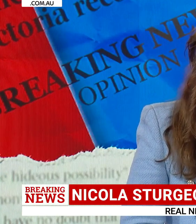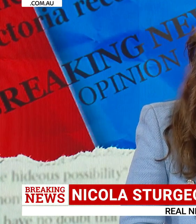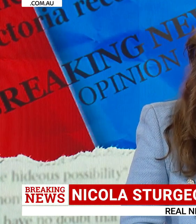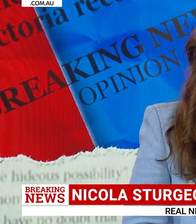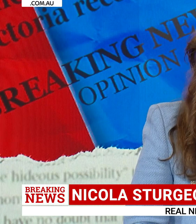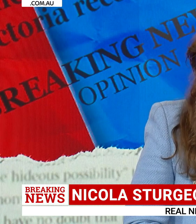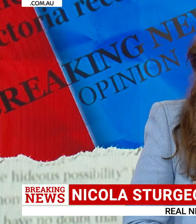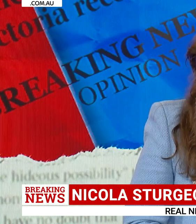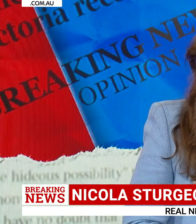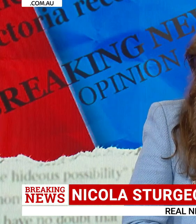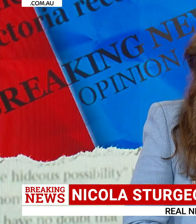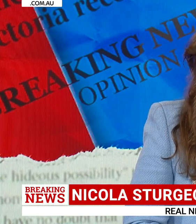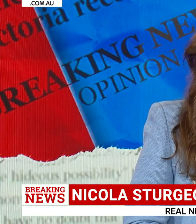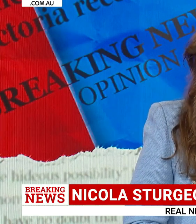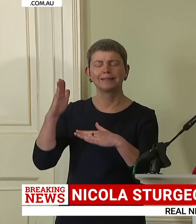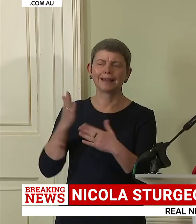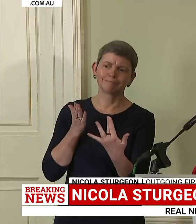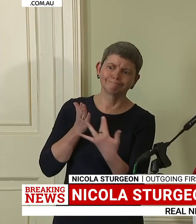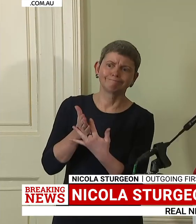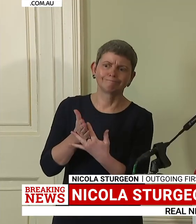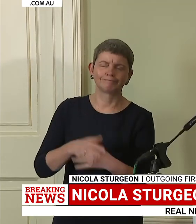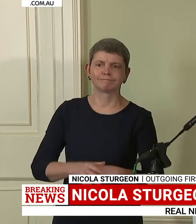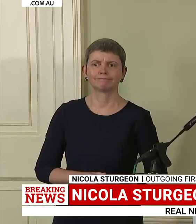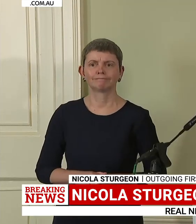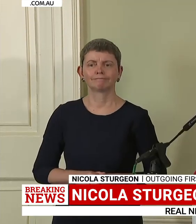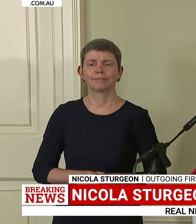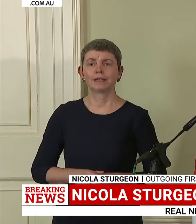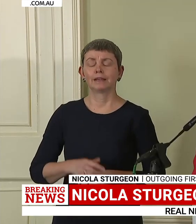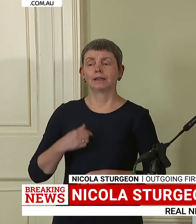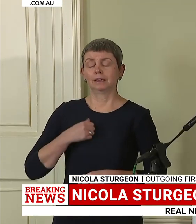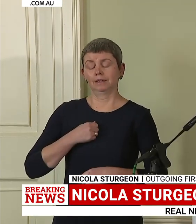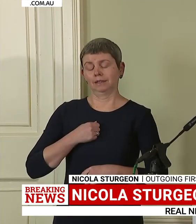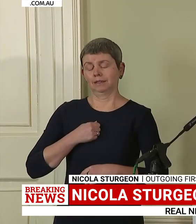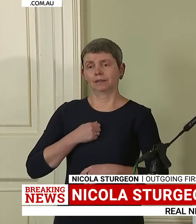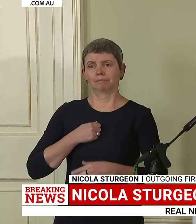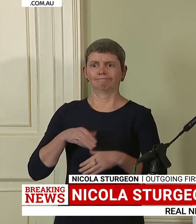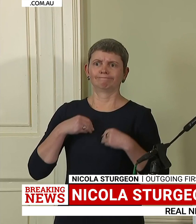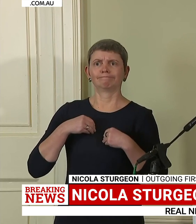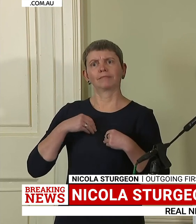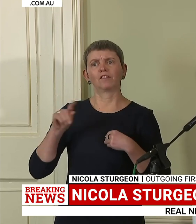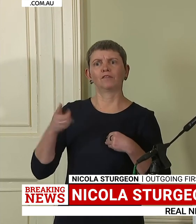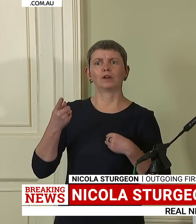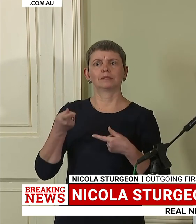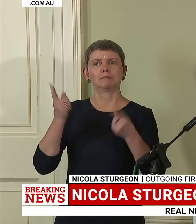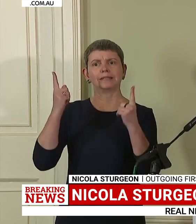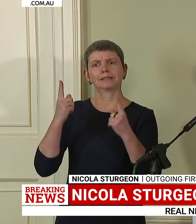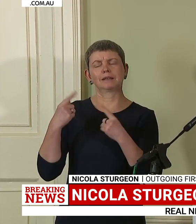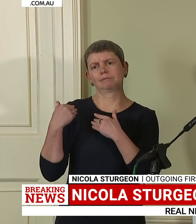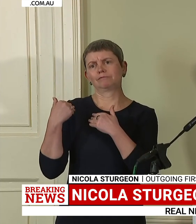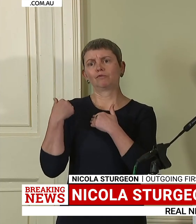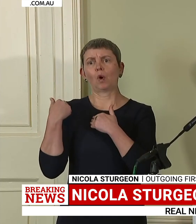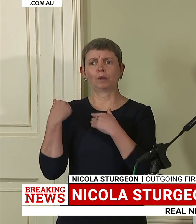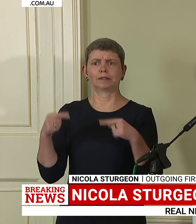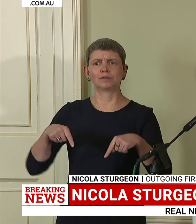was taking place just a few moments ago. Being First Minister of Scotland is, in my admittedly biased